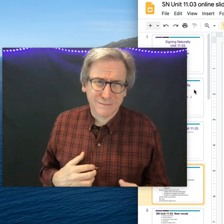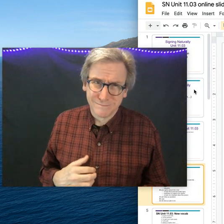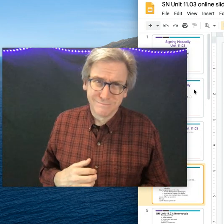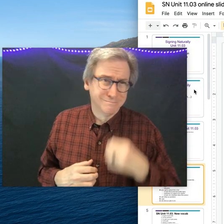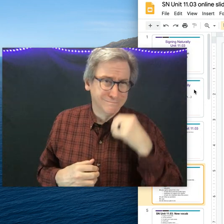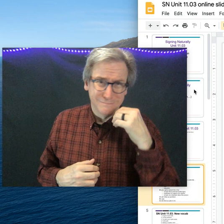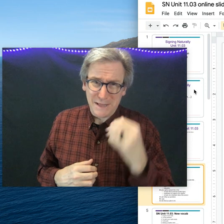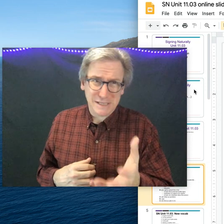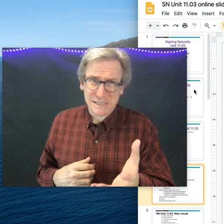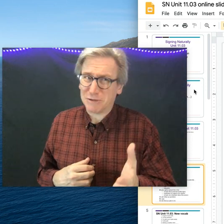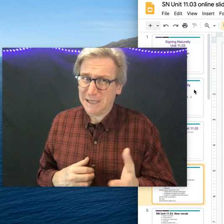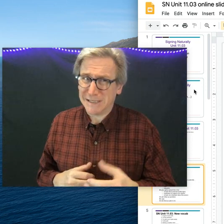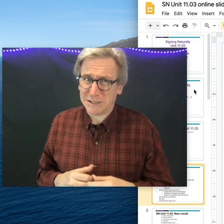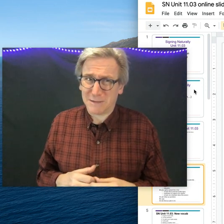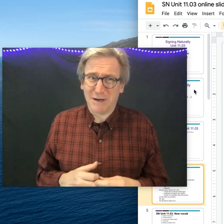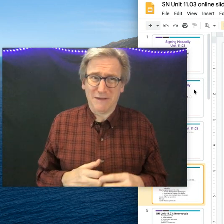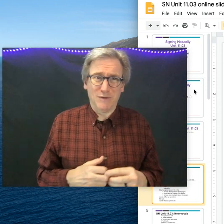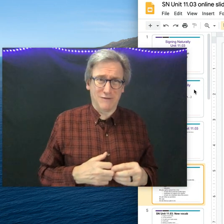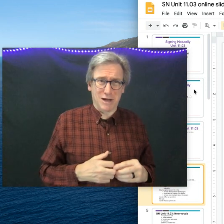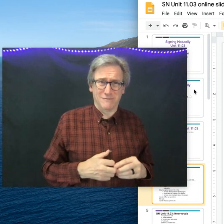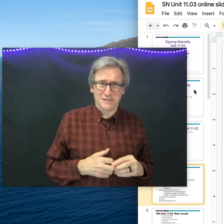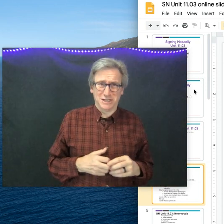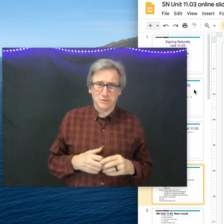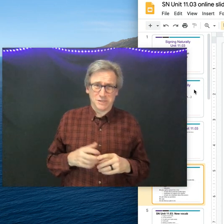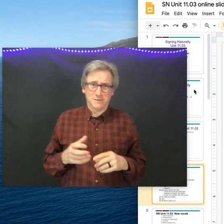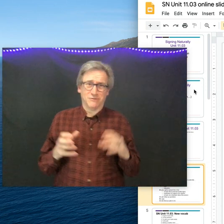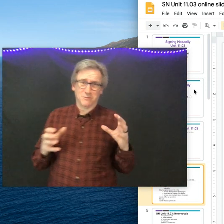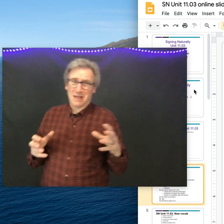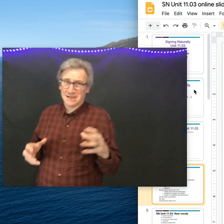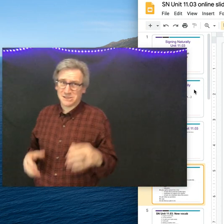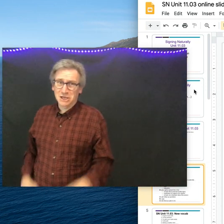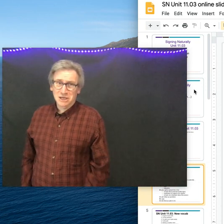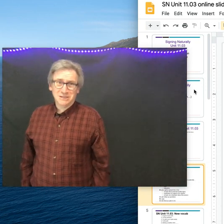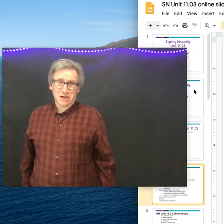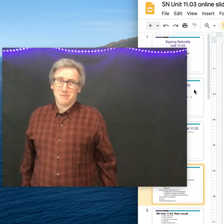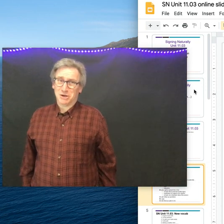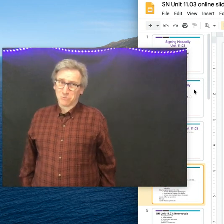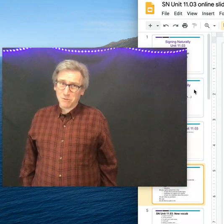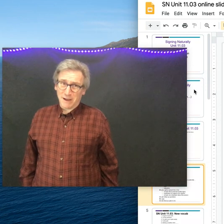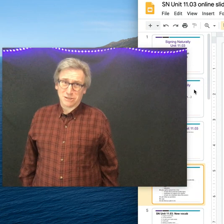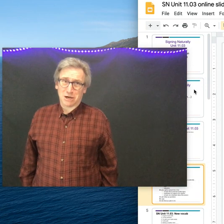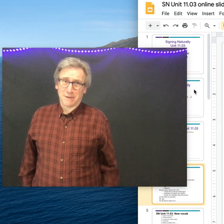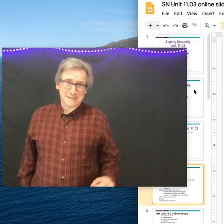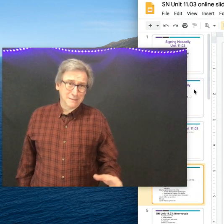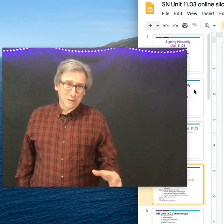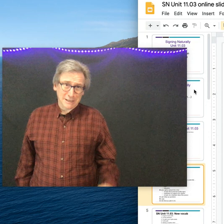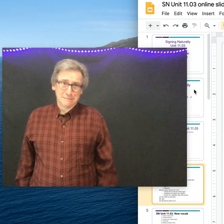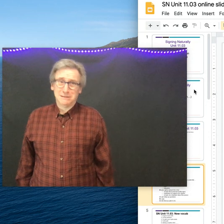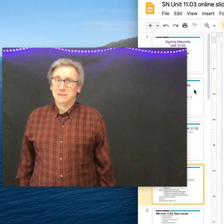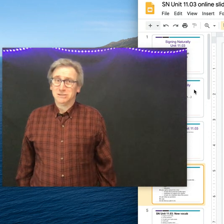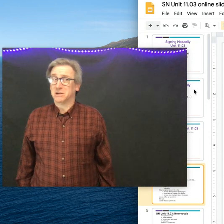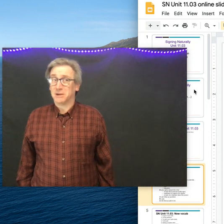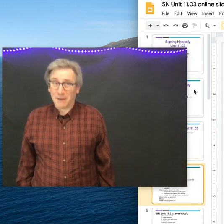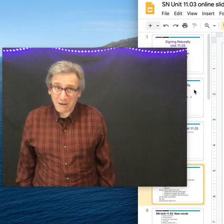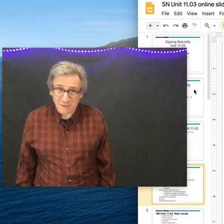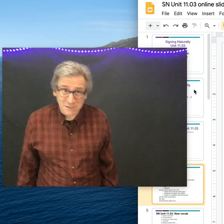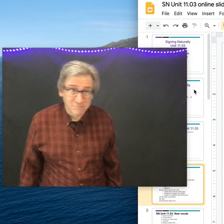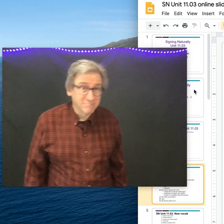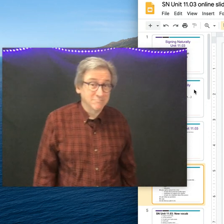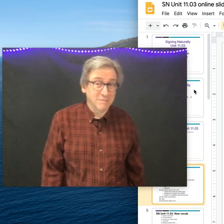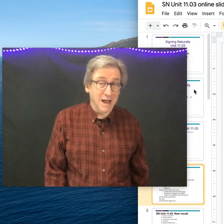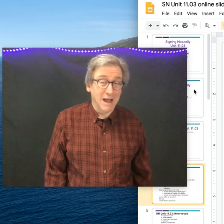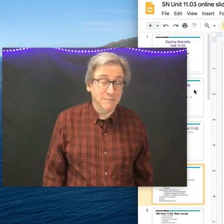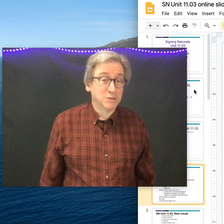sure this is pretty easy to talk about if you have a conversation with someone from class. Talk about your roommate. Talk about a sibling. Talk about your